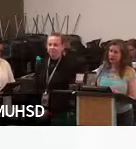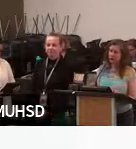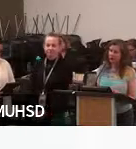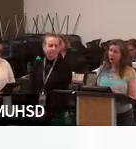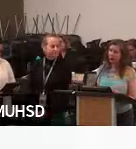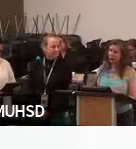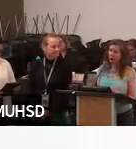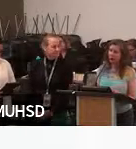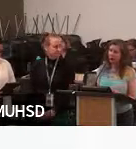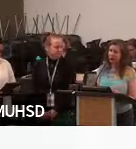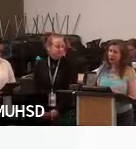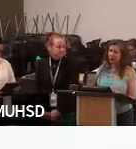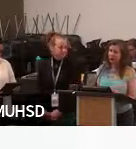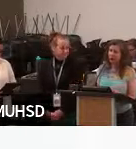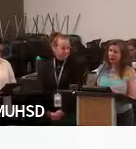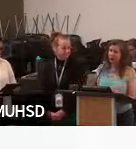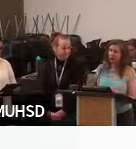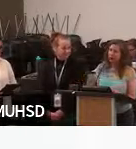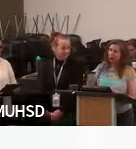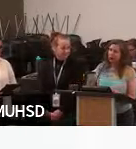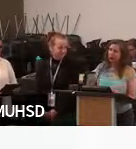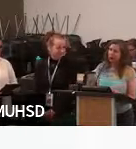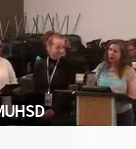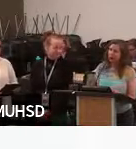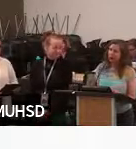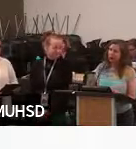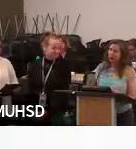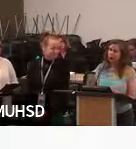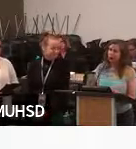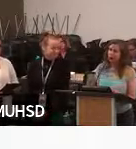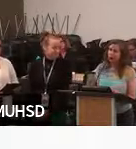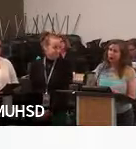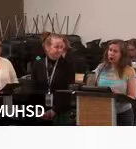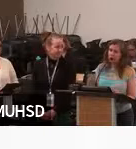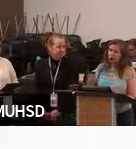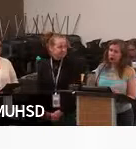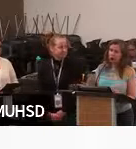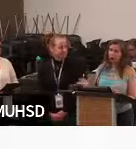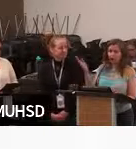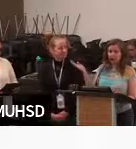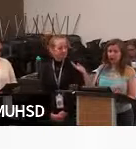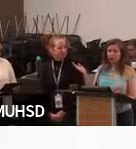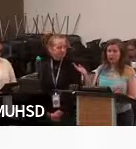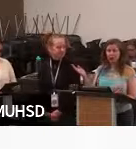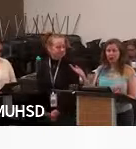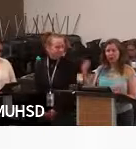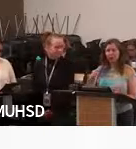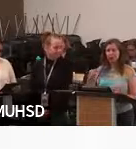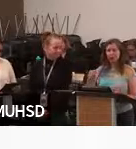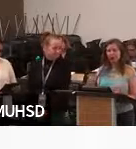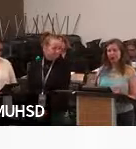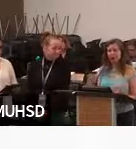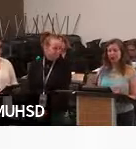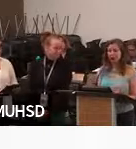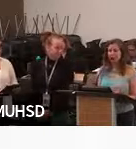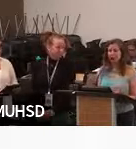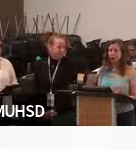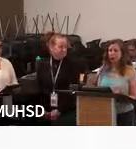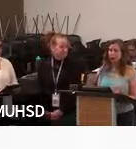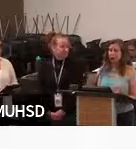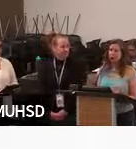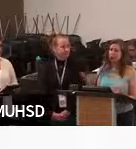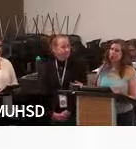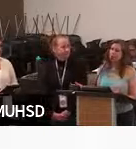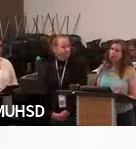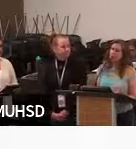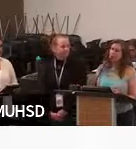successful. Definitely will continue that next year. Another thing that we started, I think that came actually maybe out of the